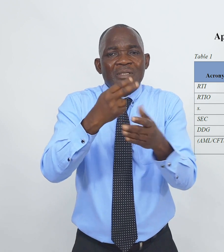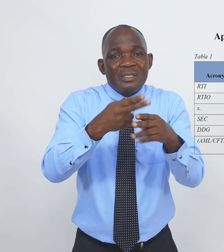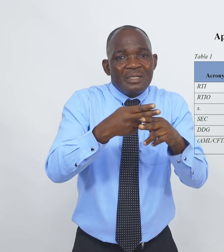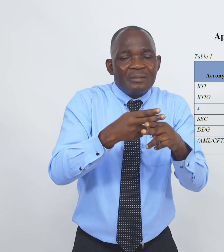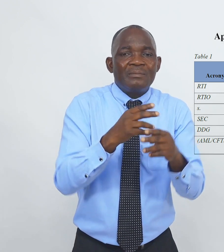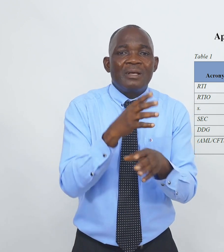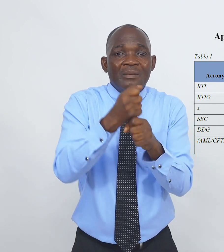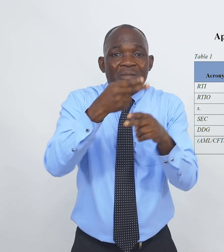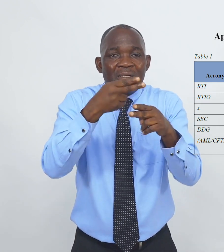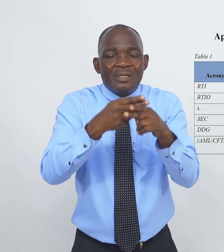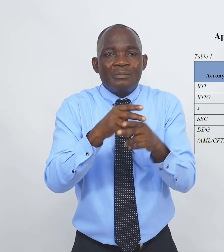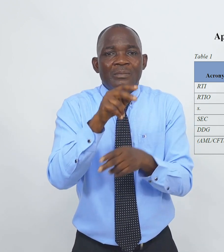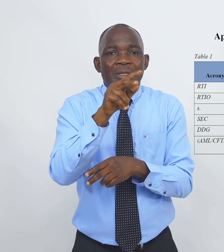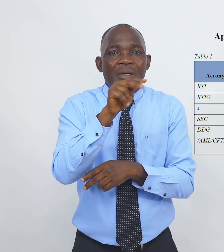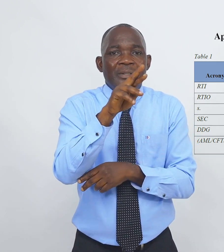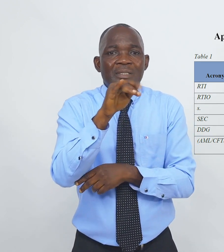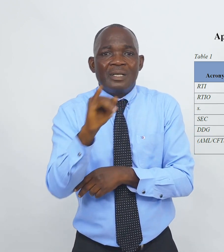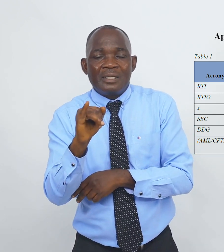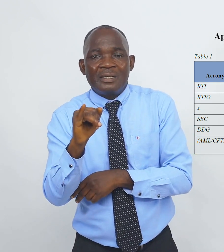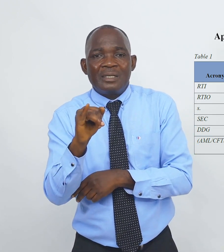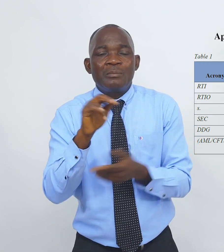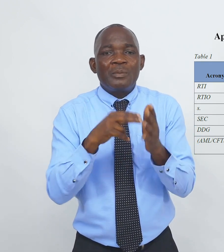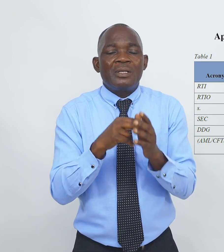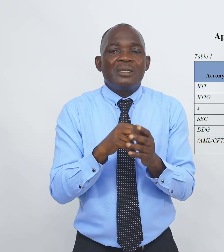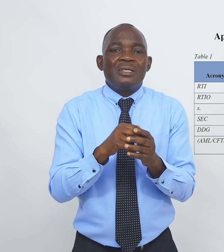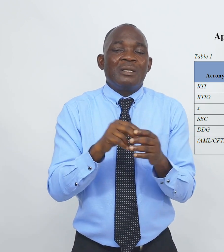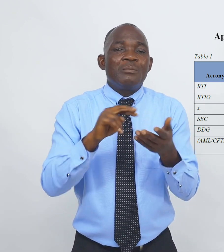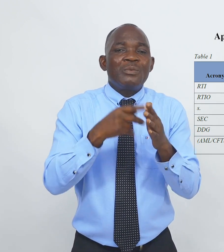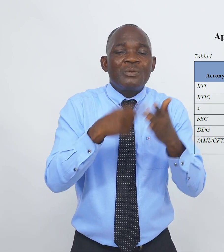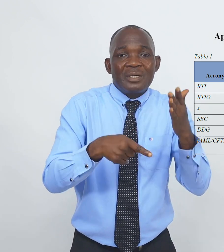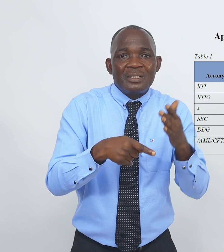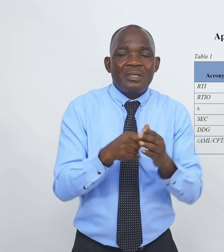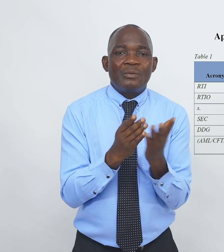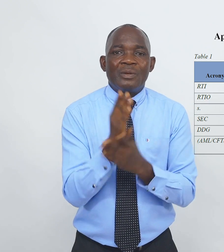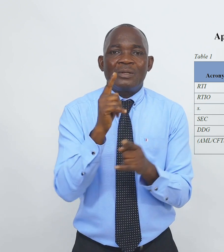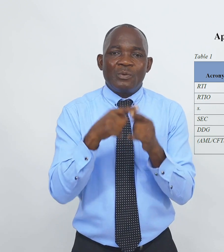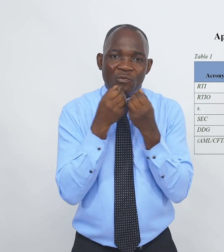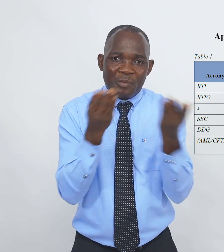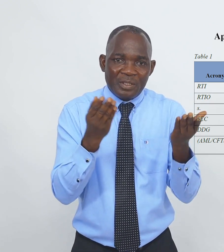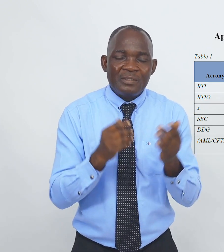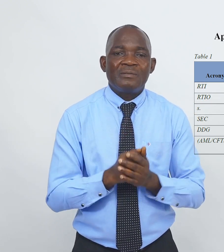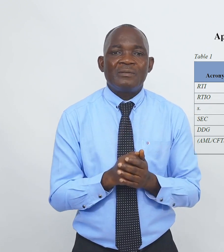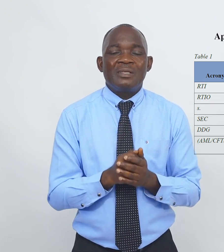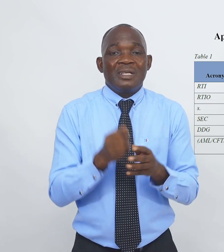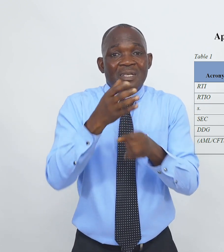Acronym. RTI. Literal translation. Right to information.